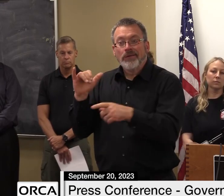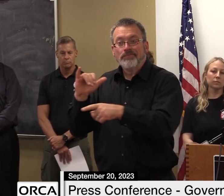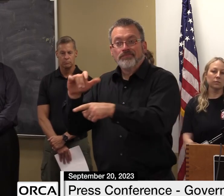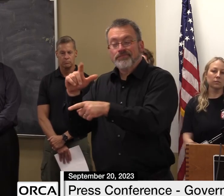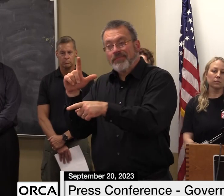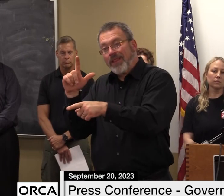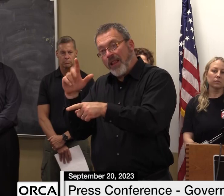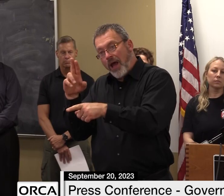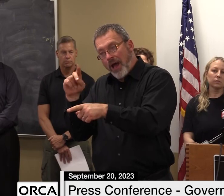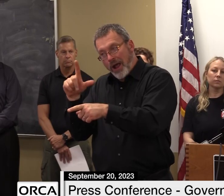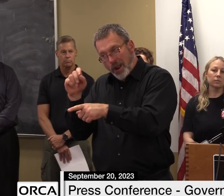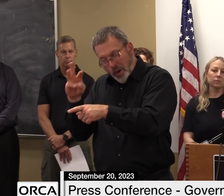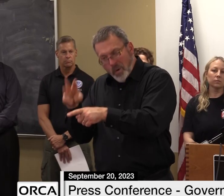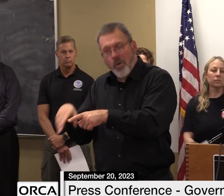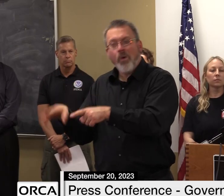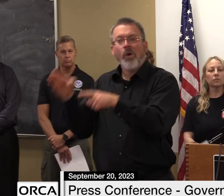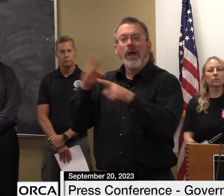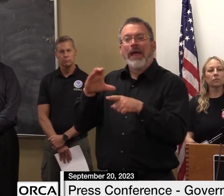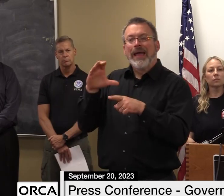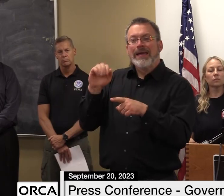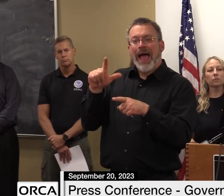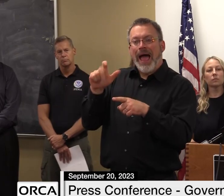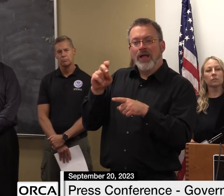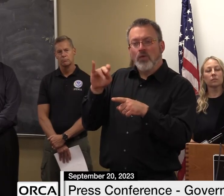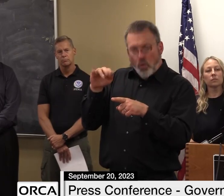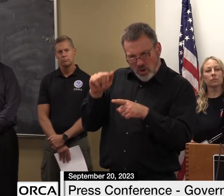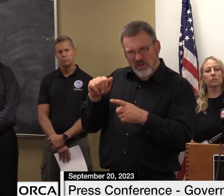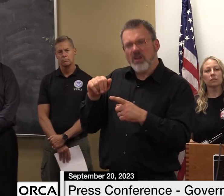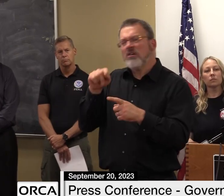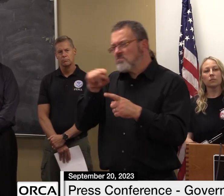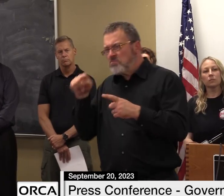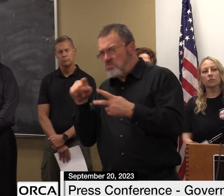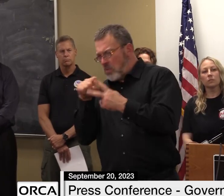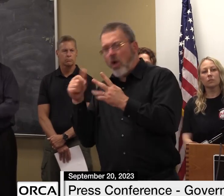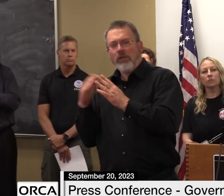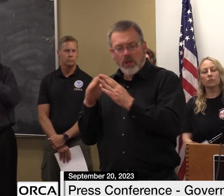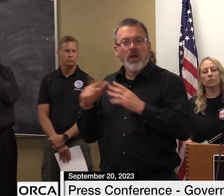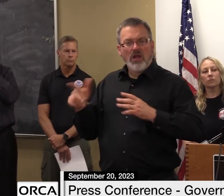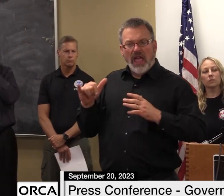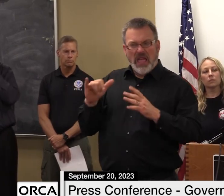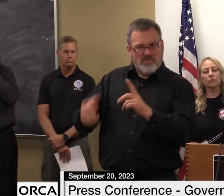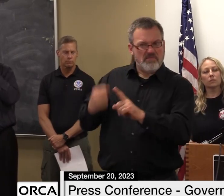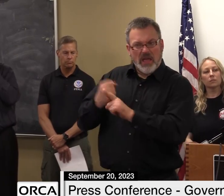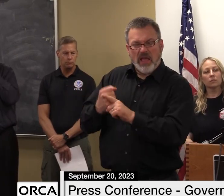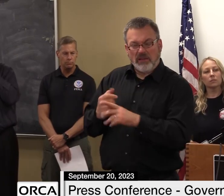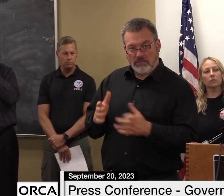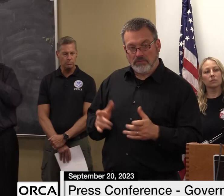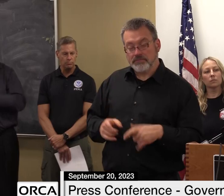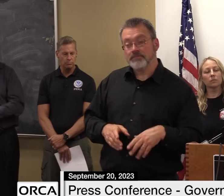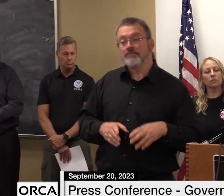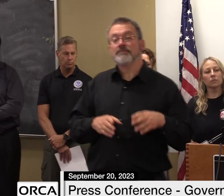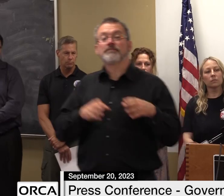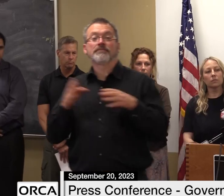counties. With that $6 million, how many businesses have got money so far? The